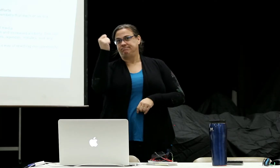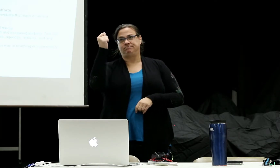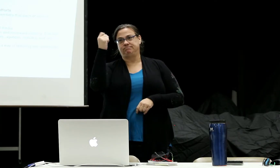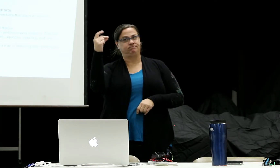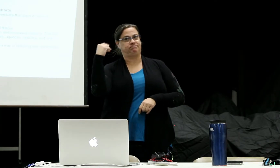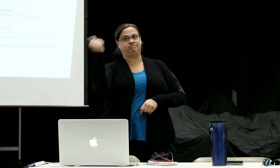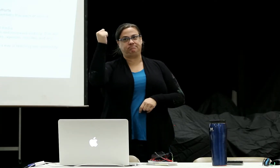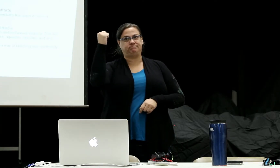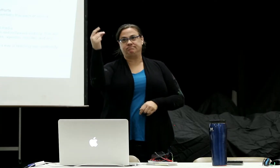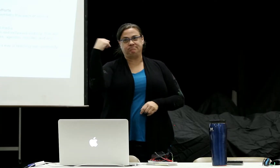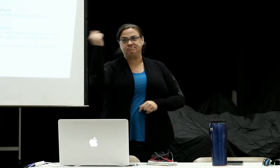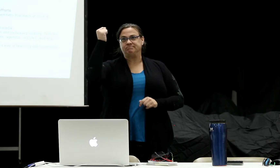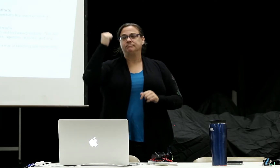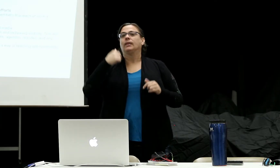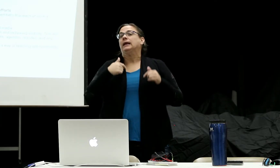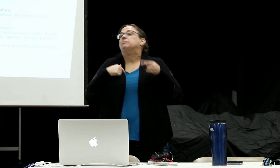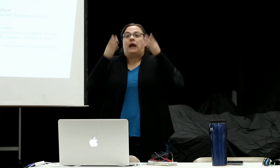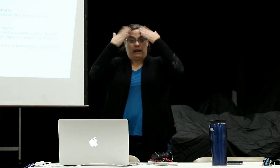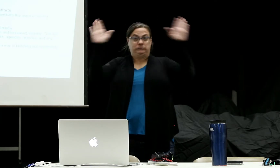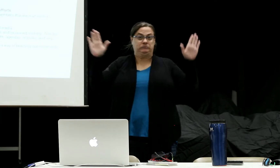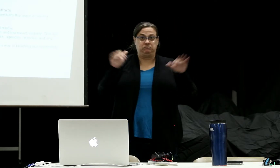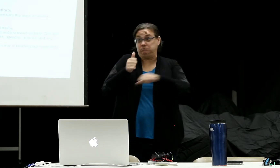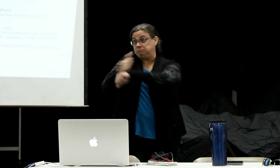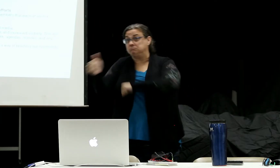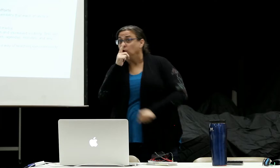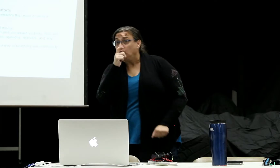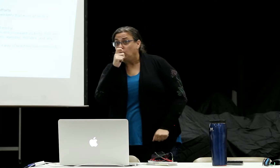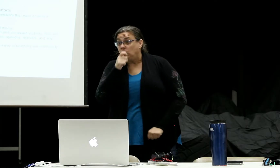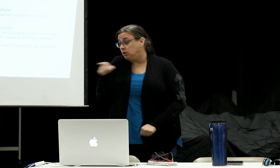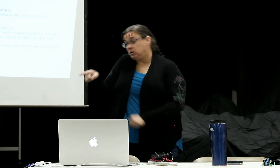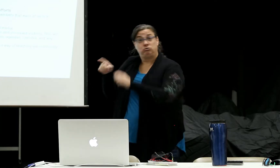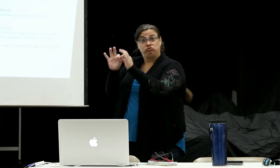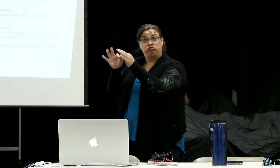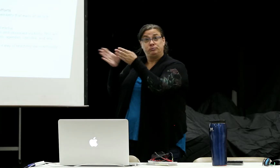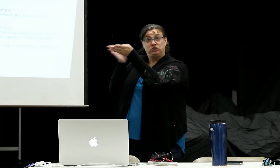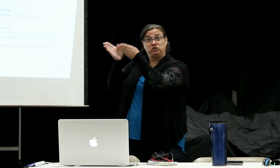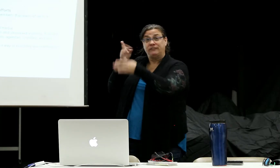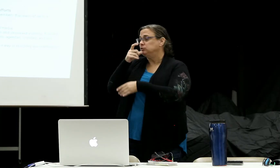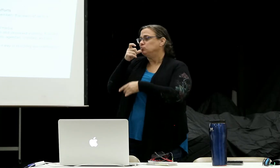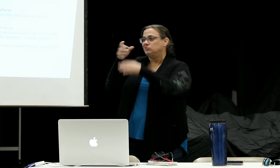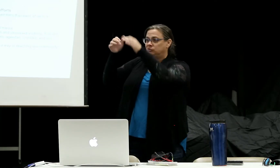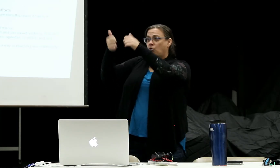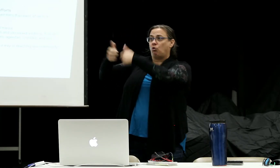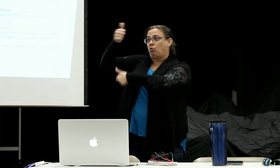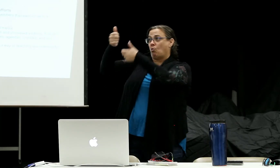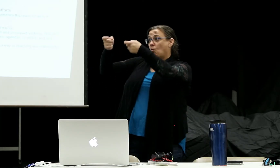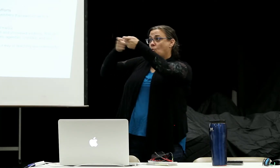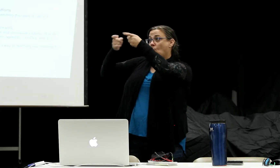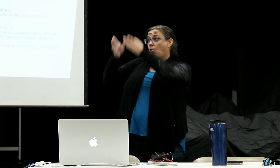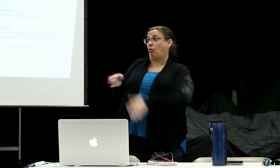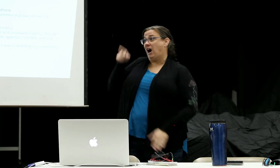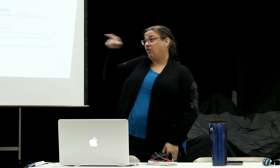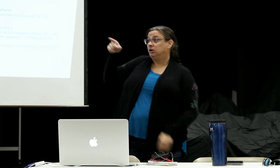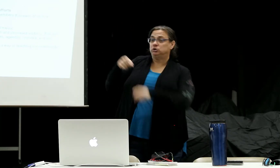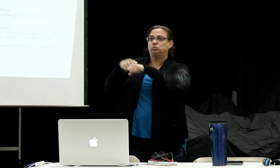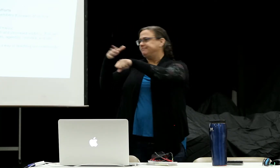interpreting services are not always provided in a timely manner. And it could be